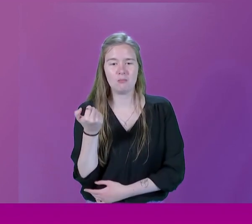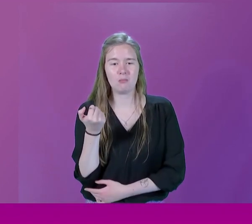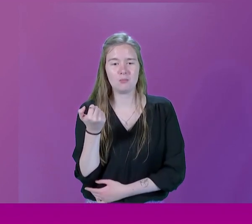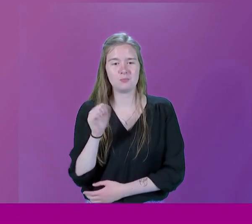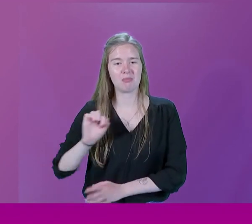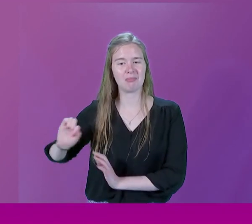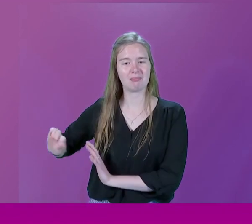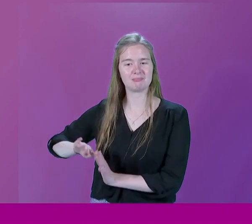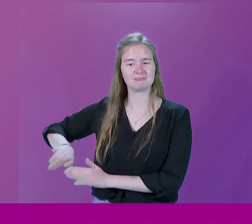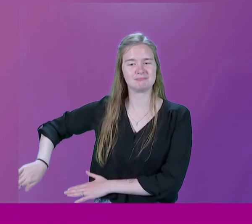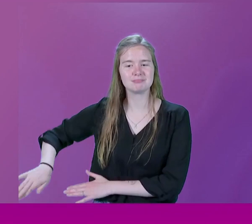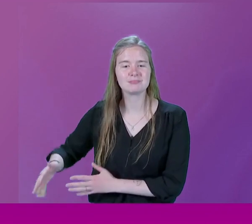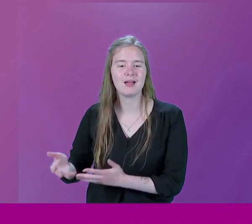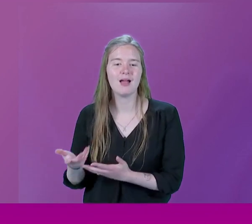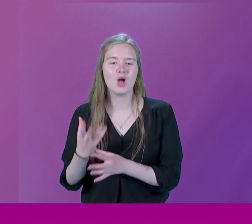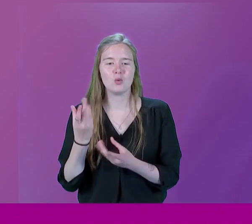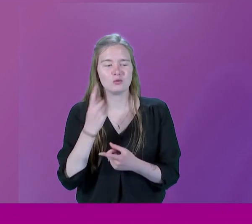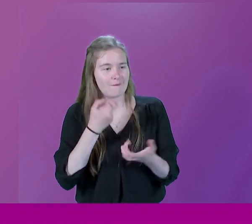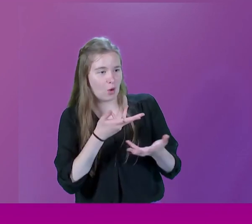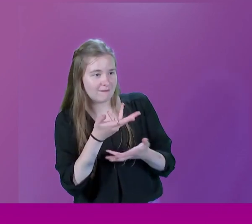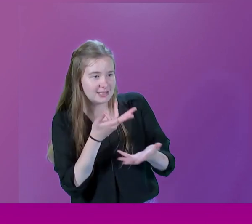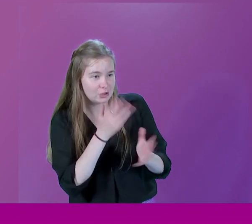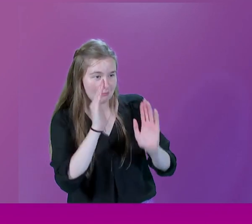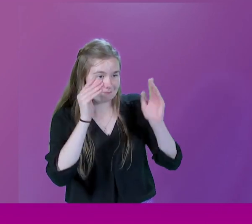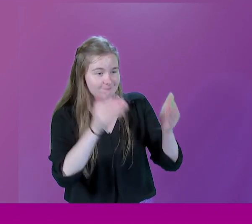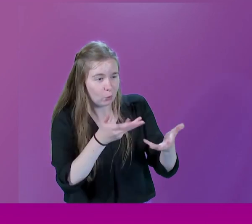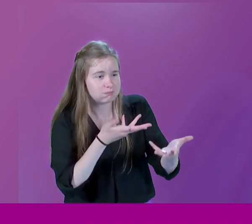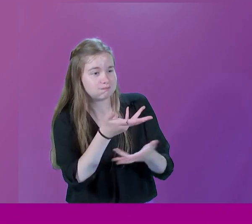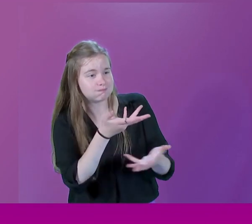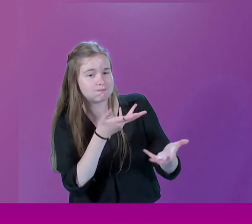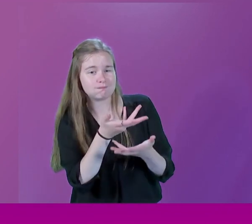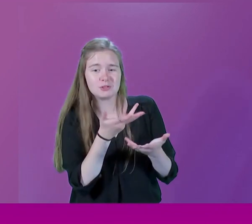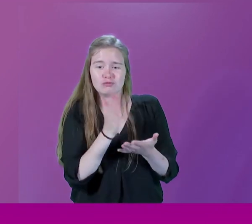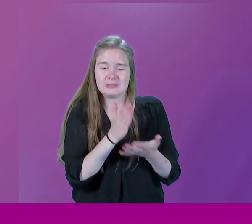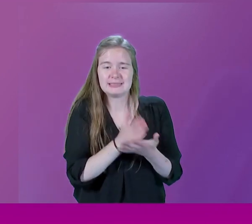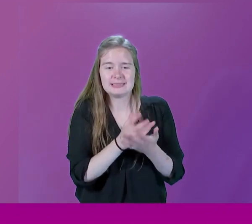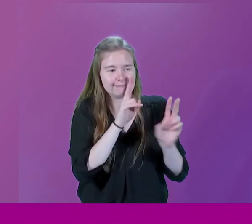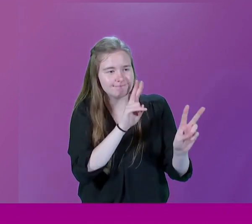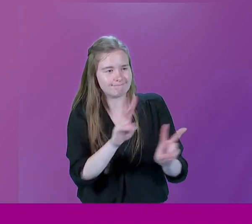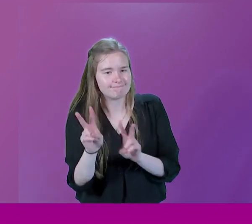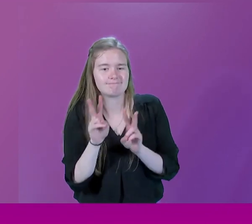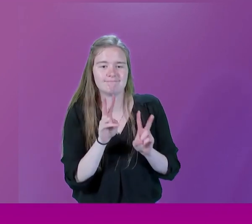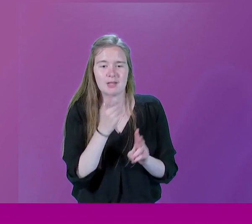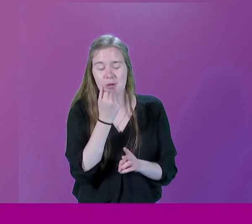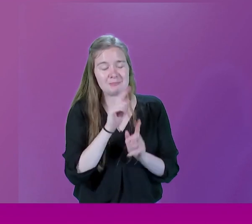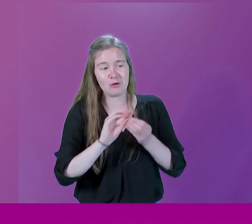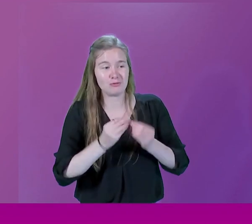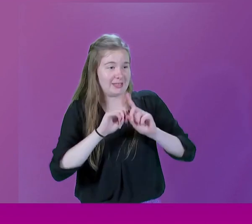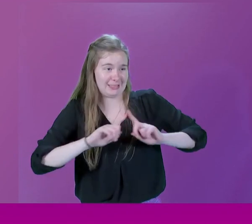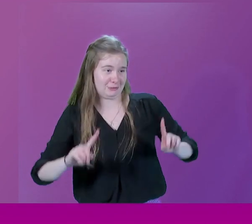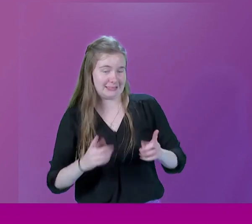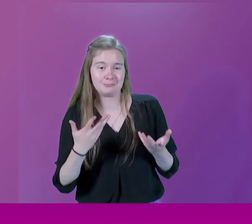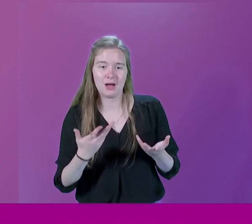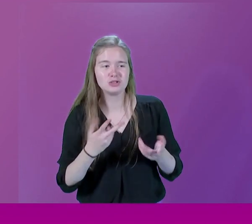phones away whenever we have a conversation and just see, just observe. It may or may not make any difference to